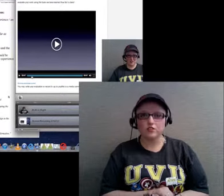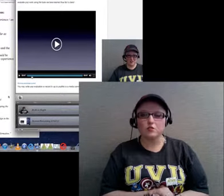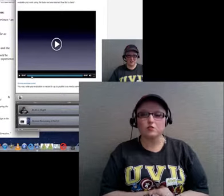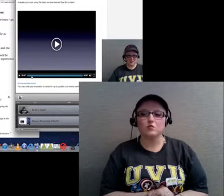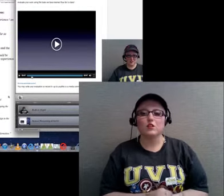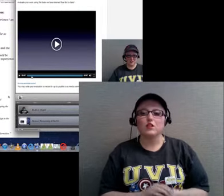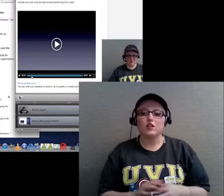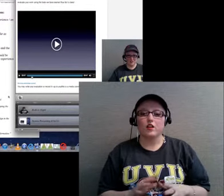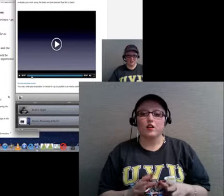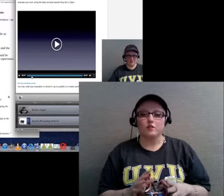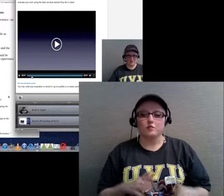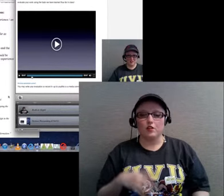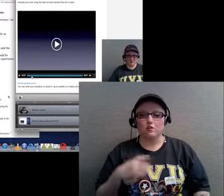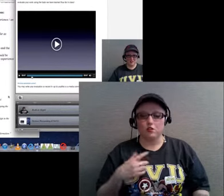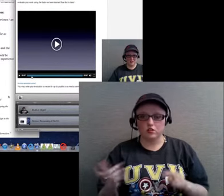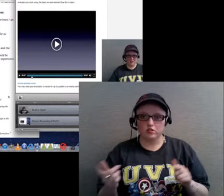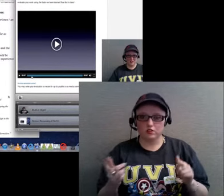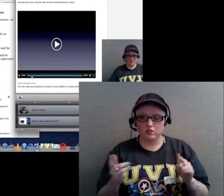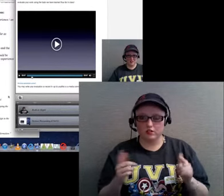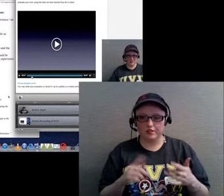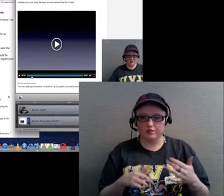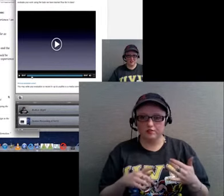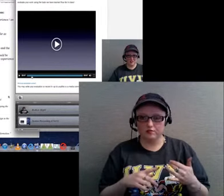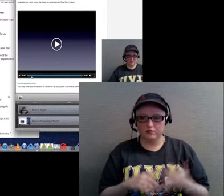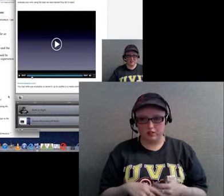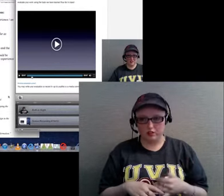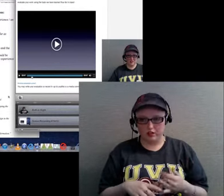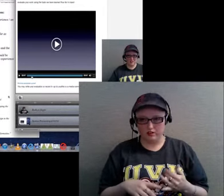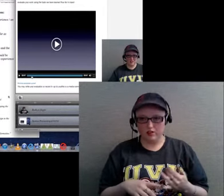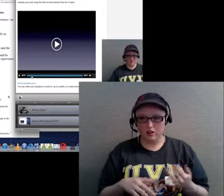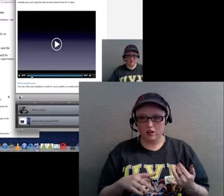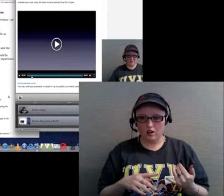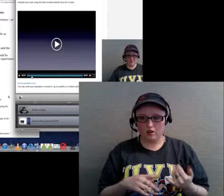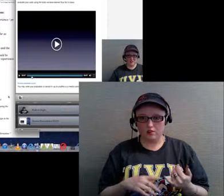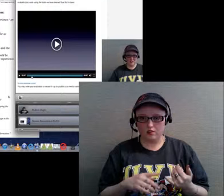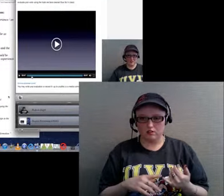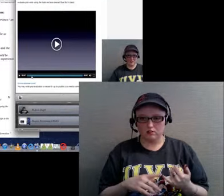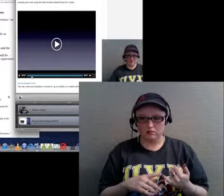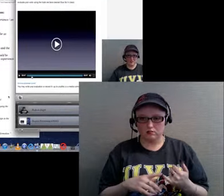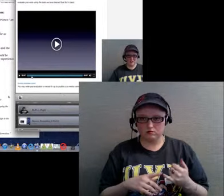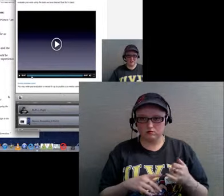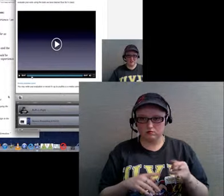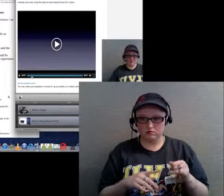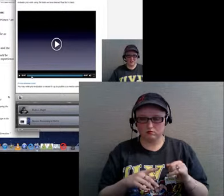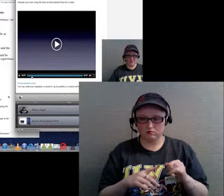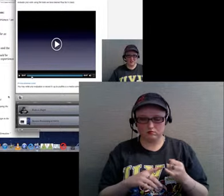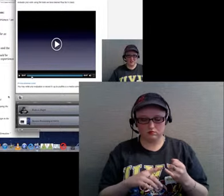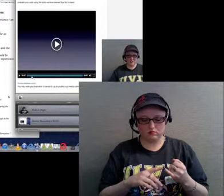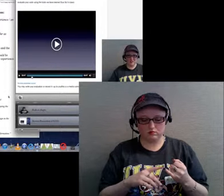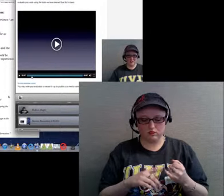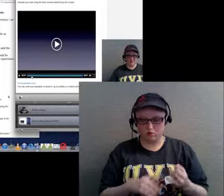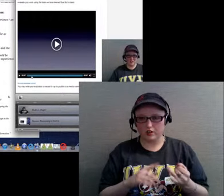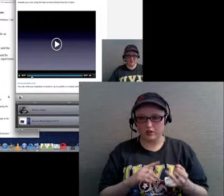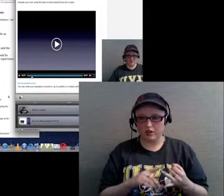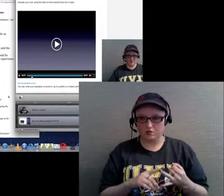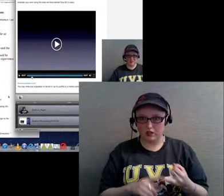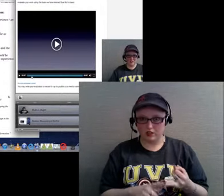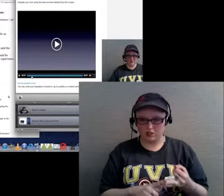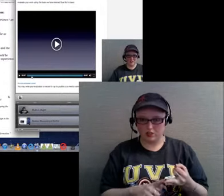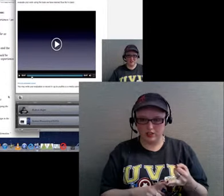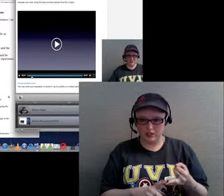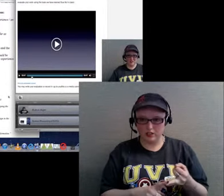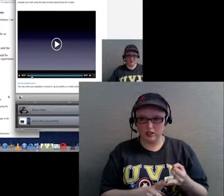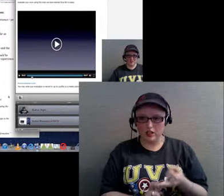Okay, so I've watched the video again of the story and